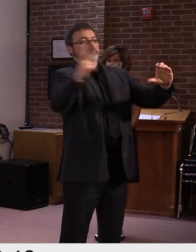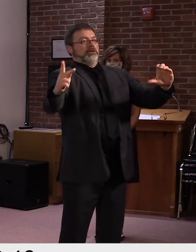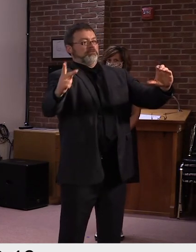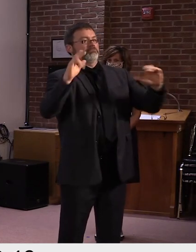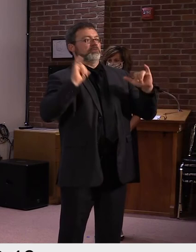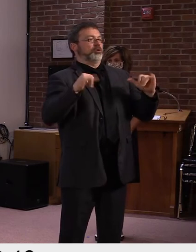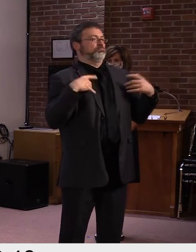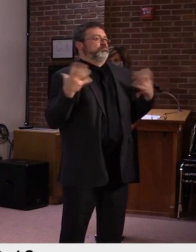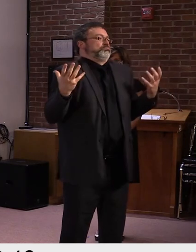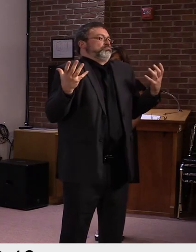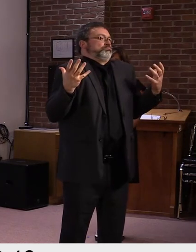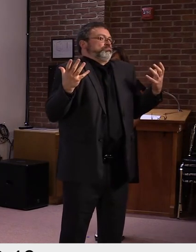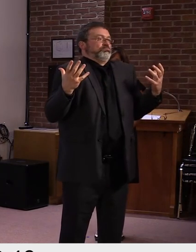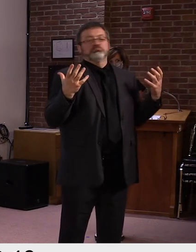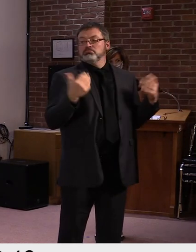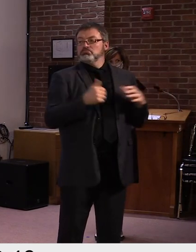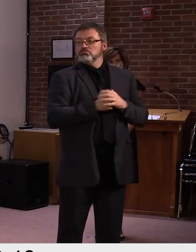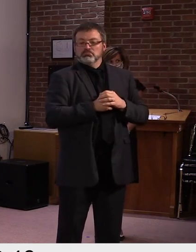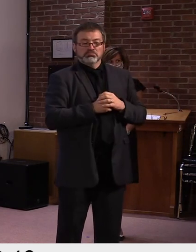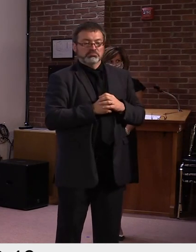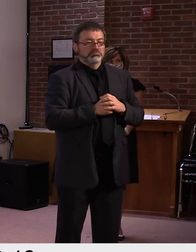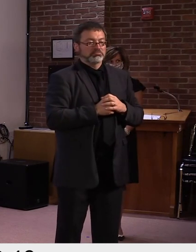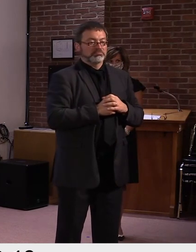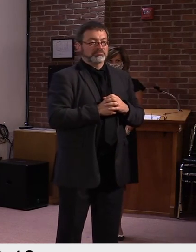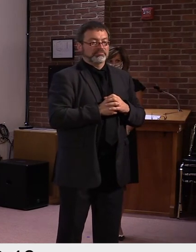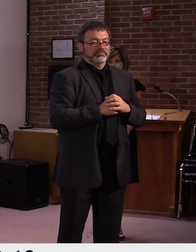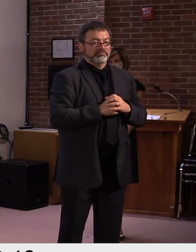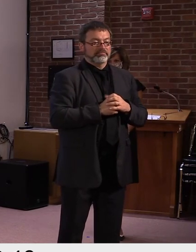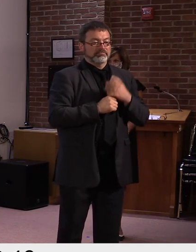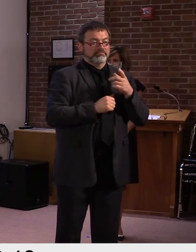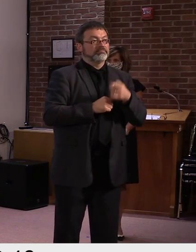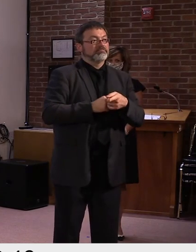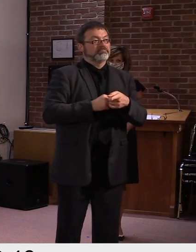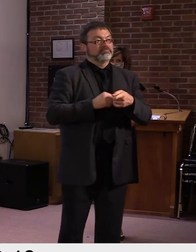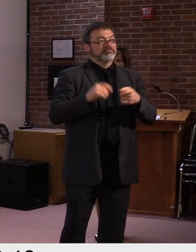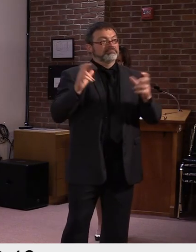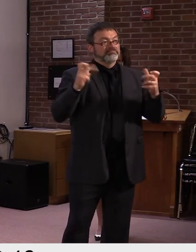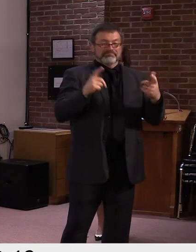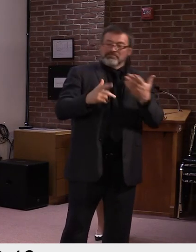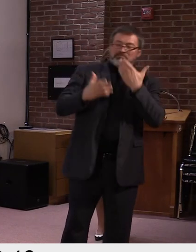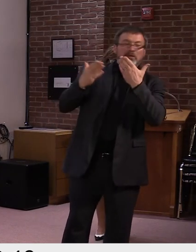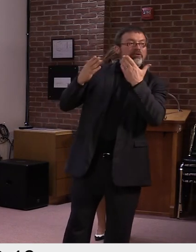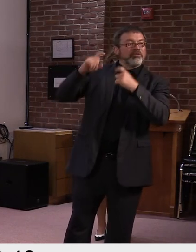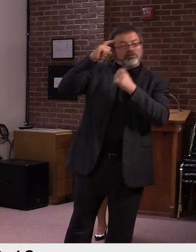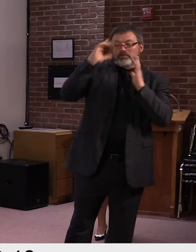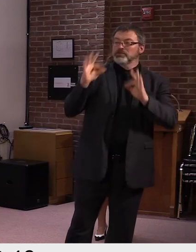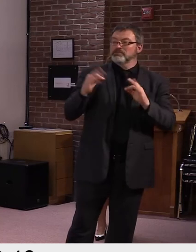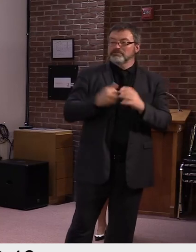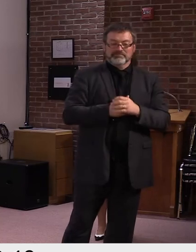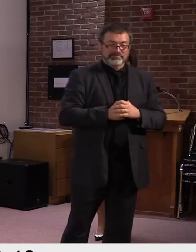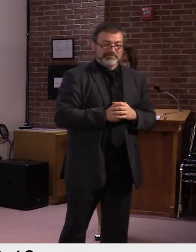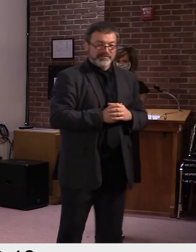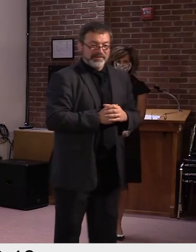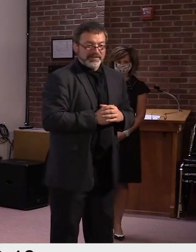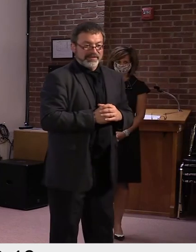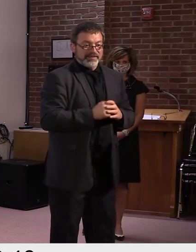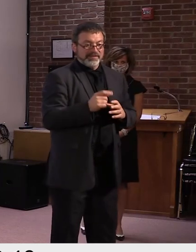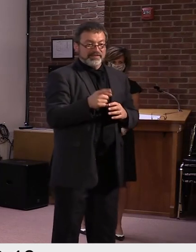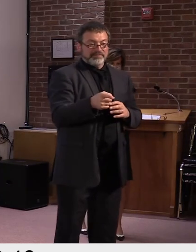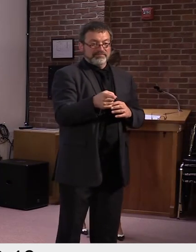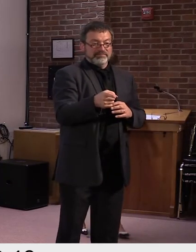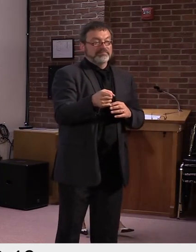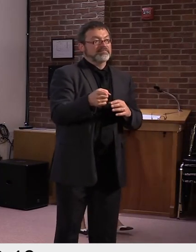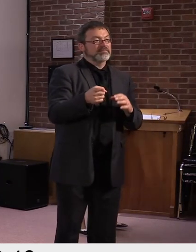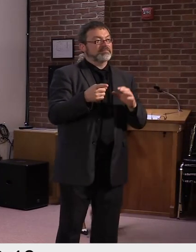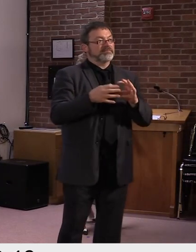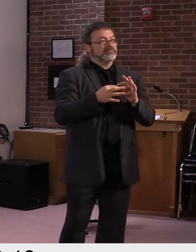Well, thank you very much. Thanks, Jack. That concludes